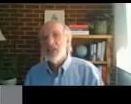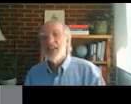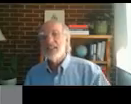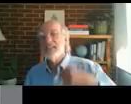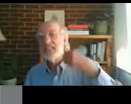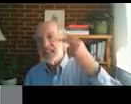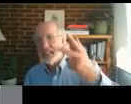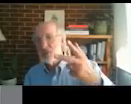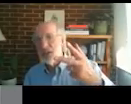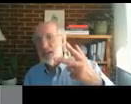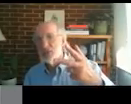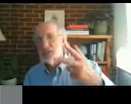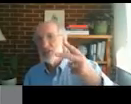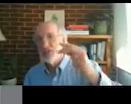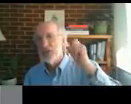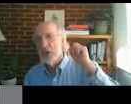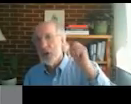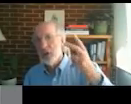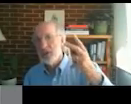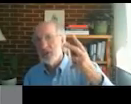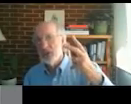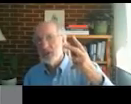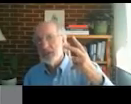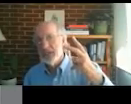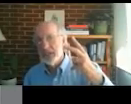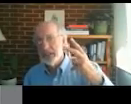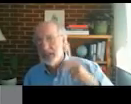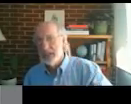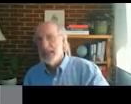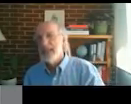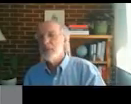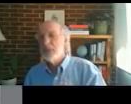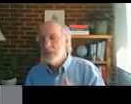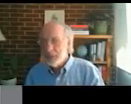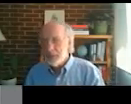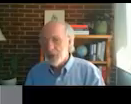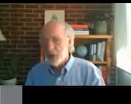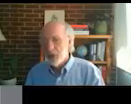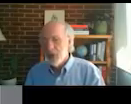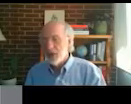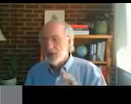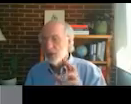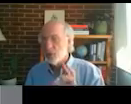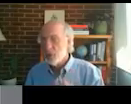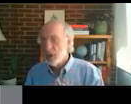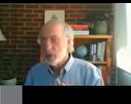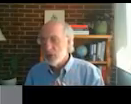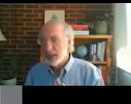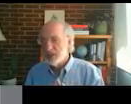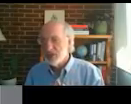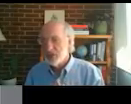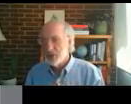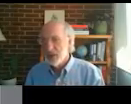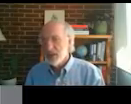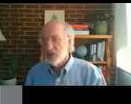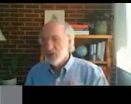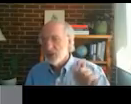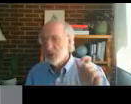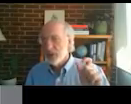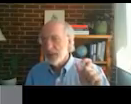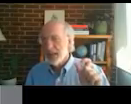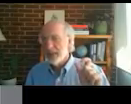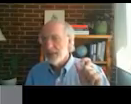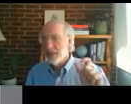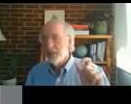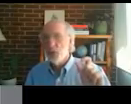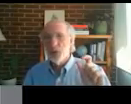Eventually, that second trial transfer is always going to be needed. And remember that the real transfer is when you